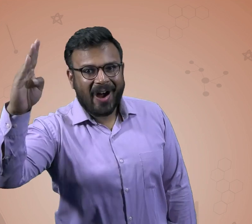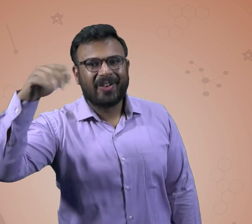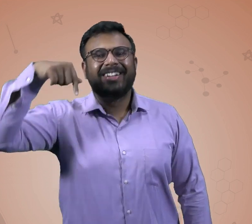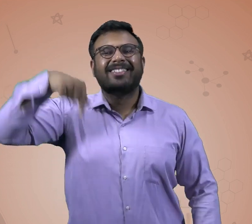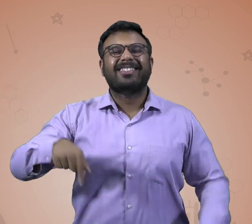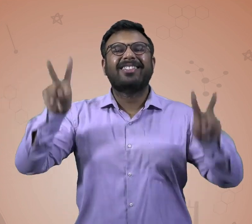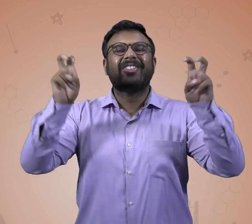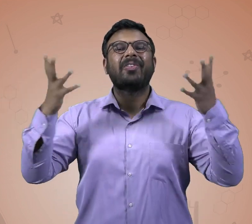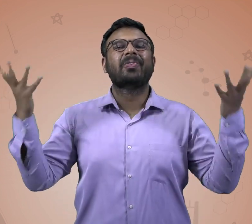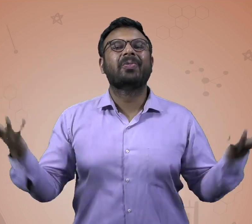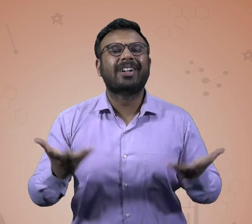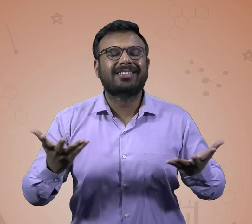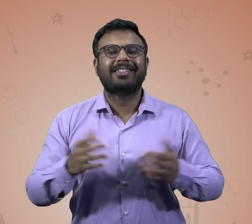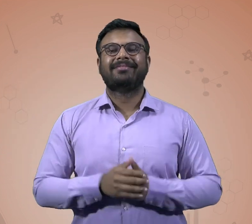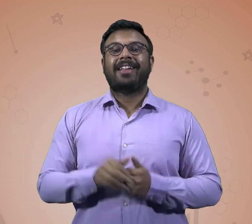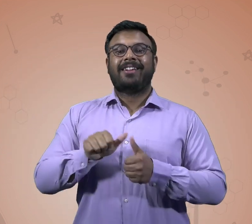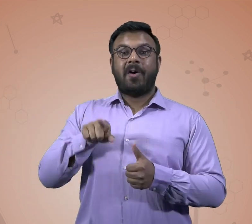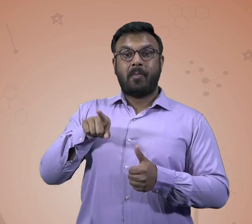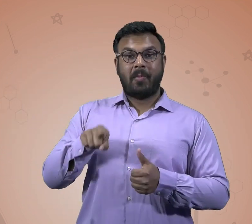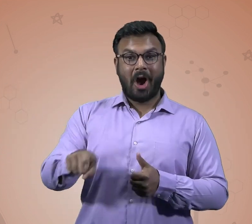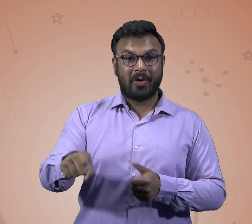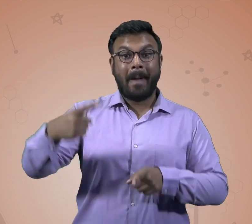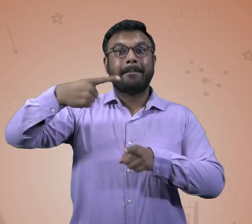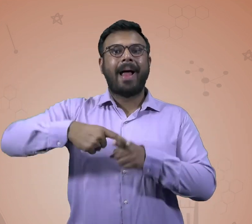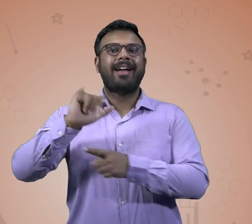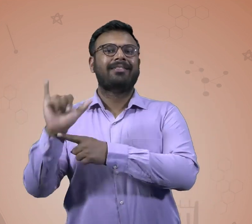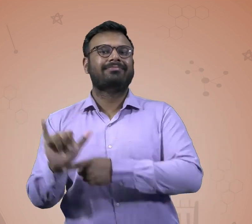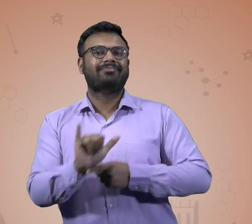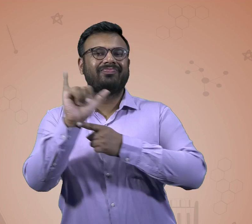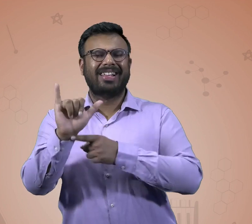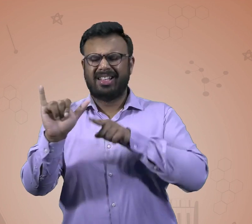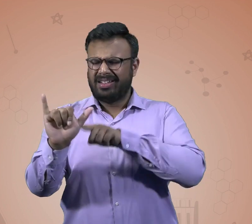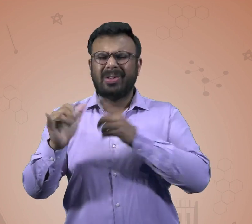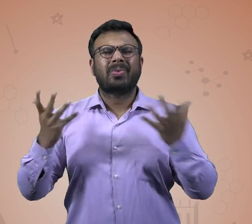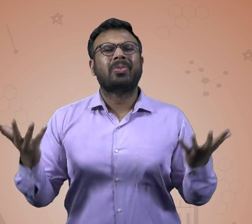Hello. Today our topic is antigens and antibodies.